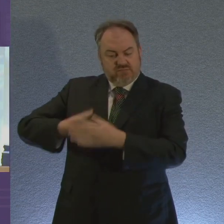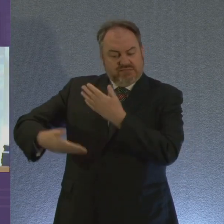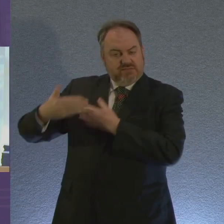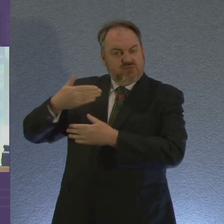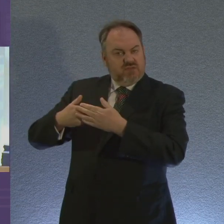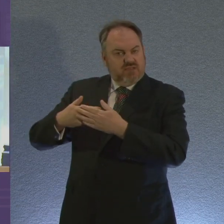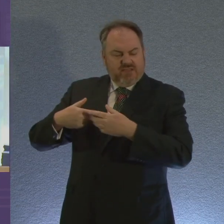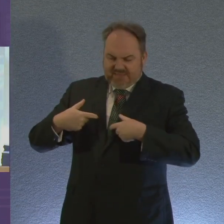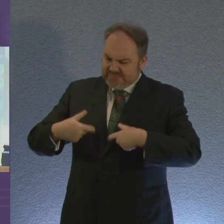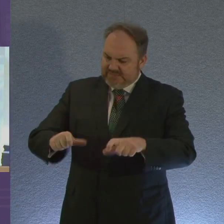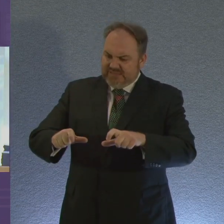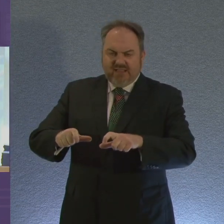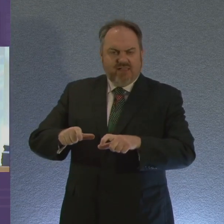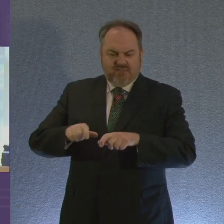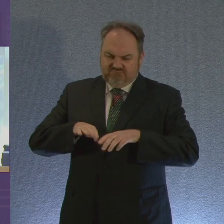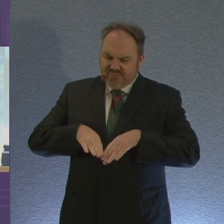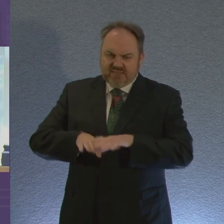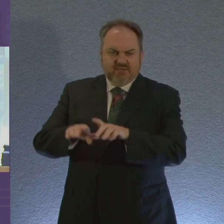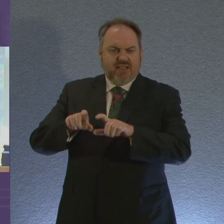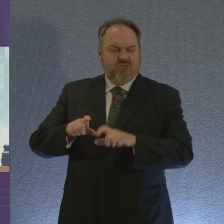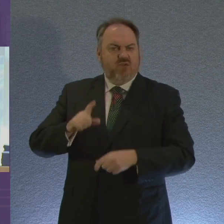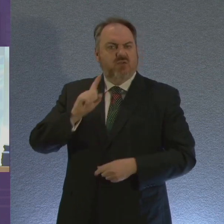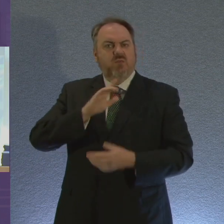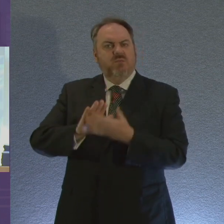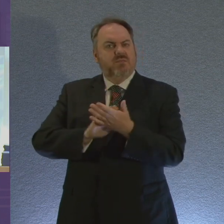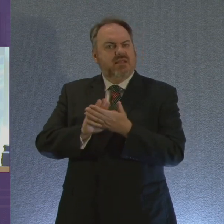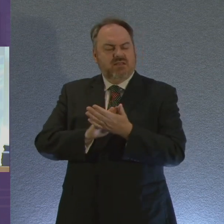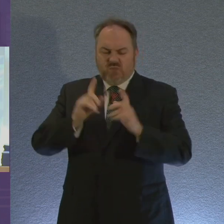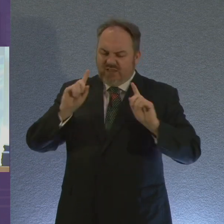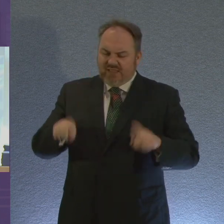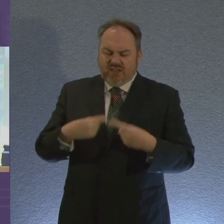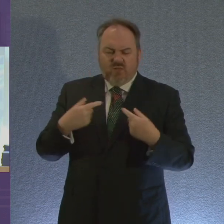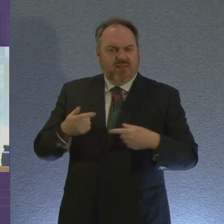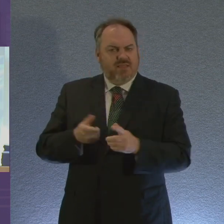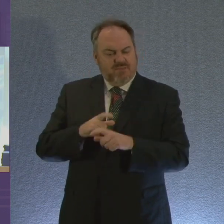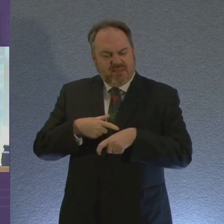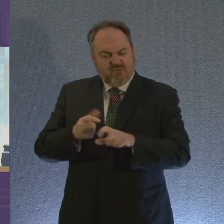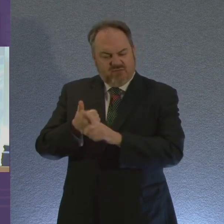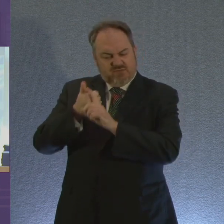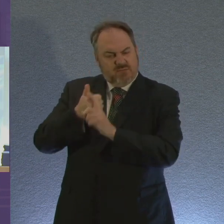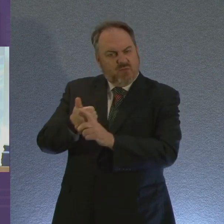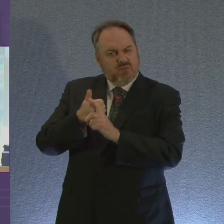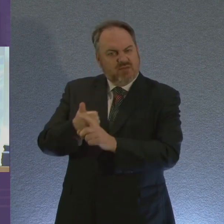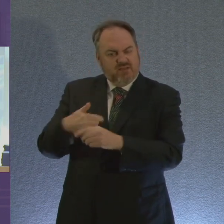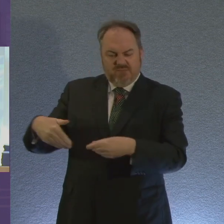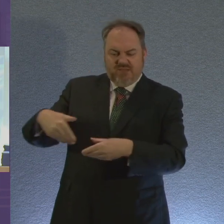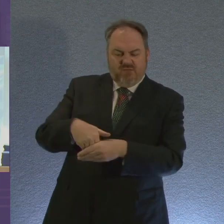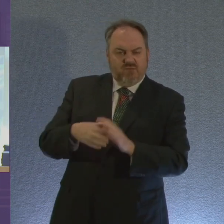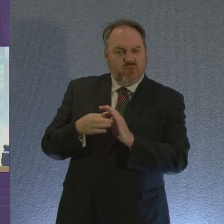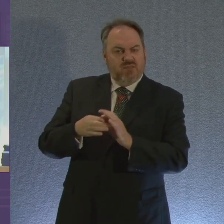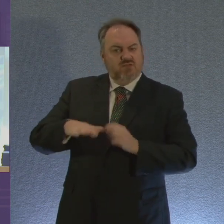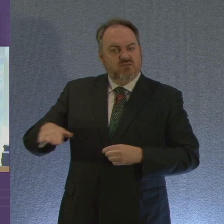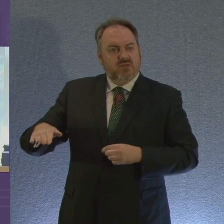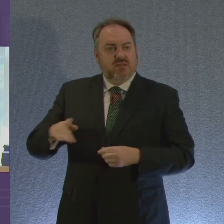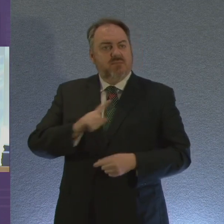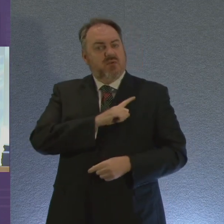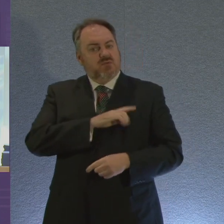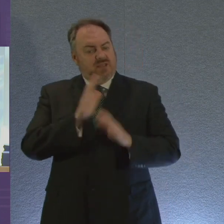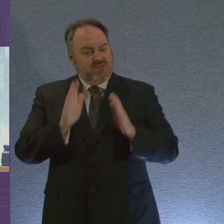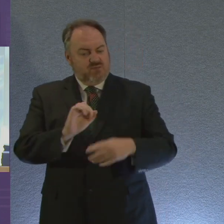circumstances in which this power might be exercised is crucial, including, importantly, how children's rights to protection from abuse and